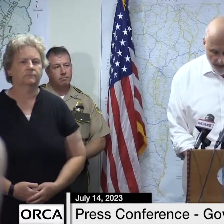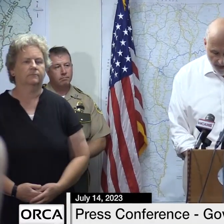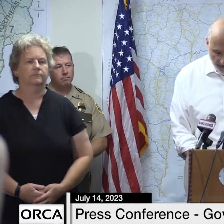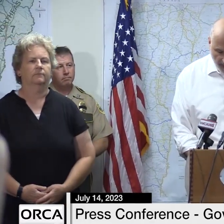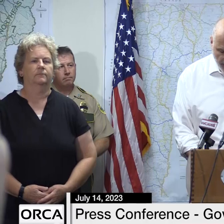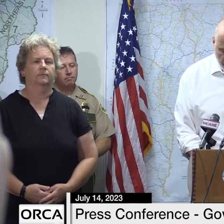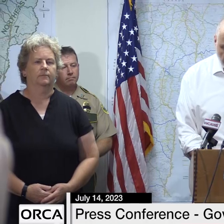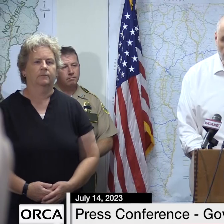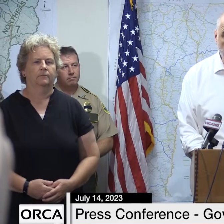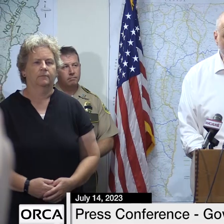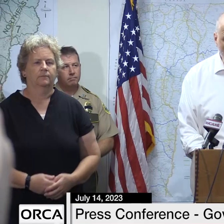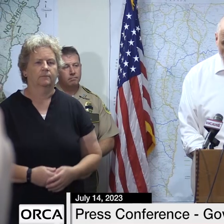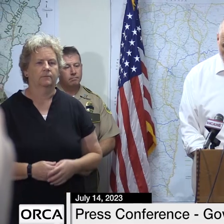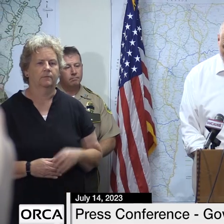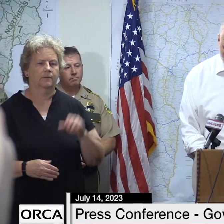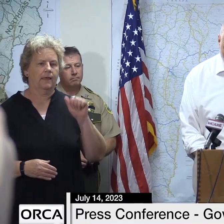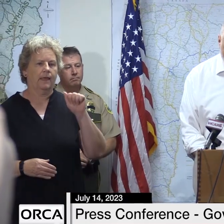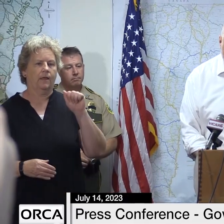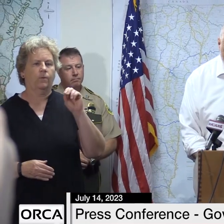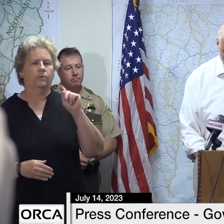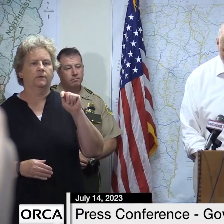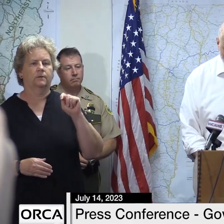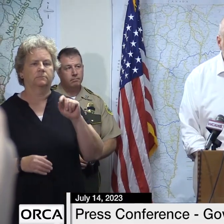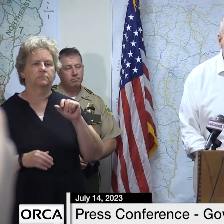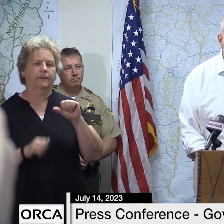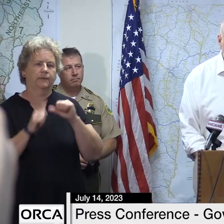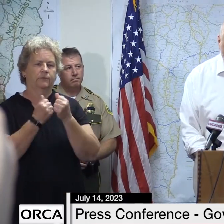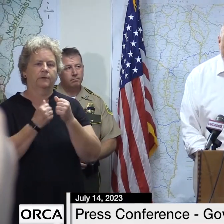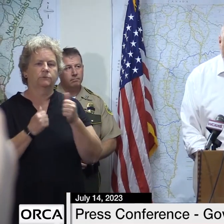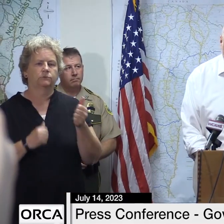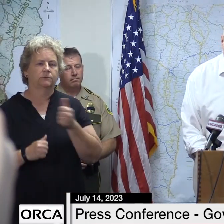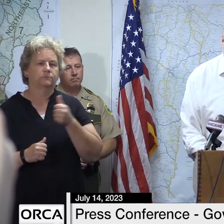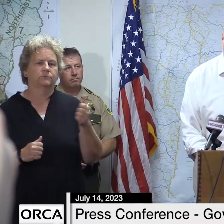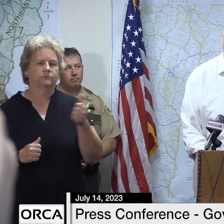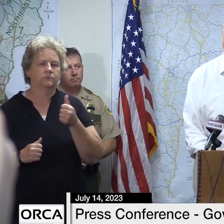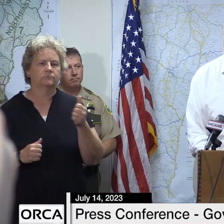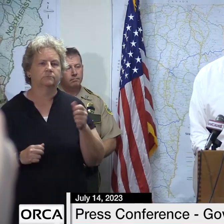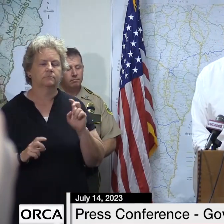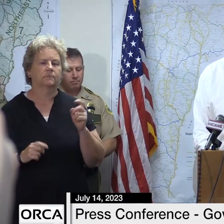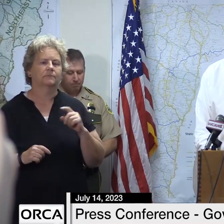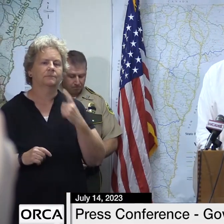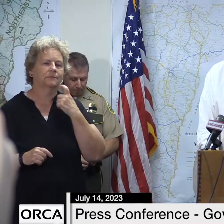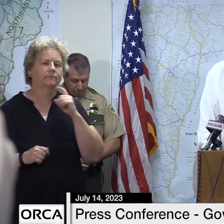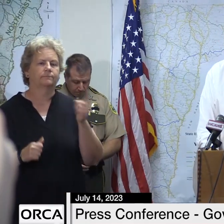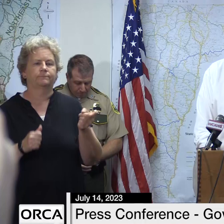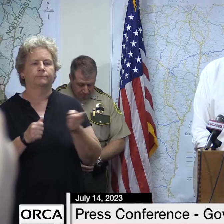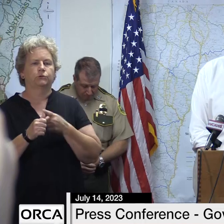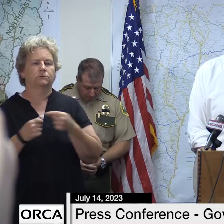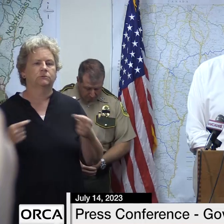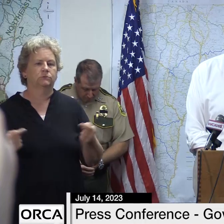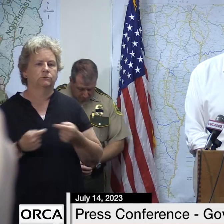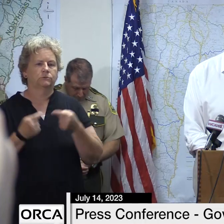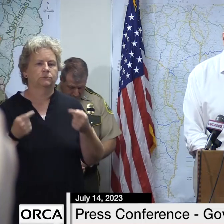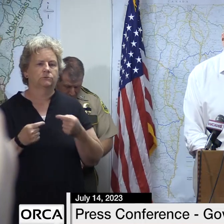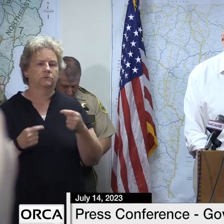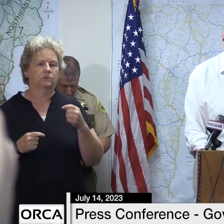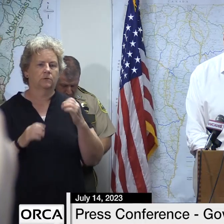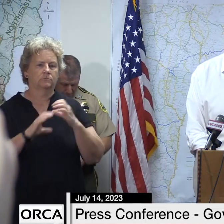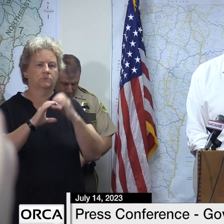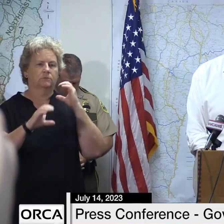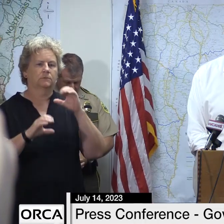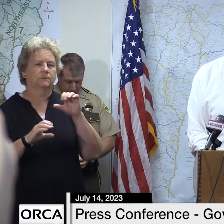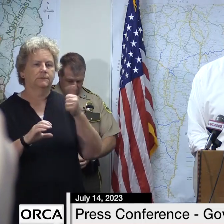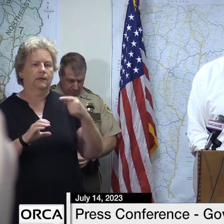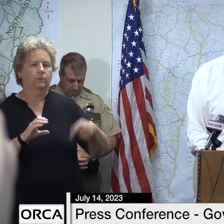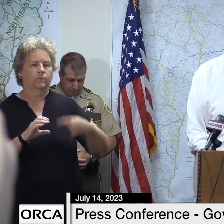AOT has had its first response-related injury. While driving a 10-wheel dump truck yesterday, a sinkhole opened